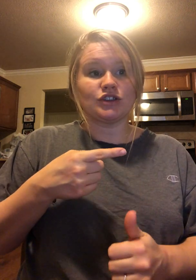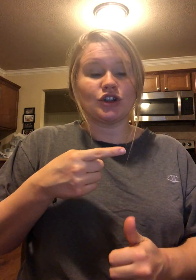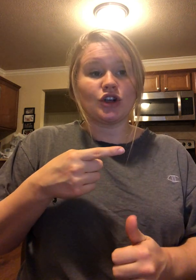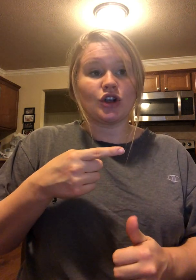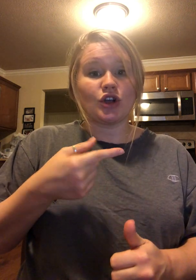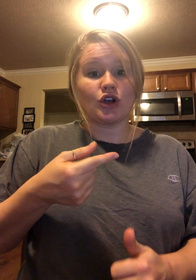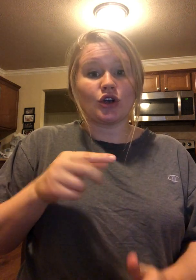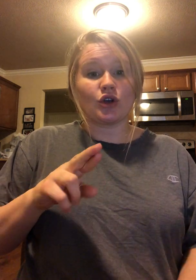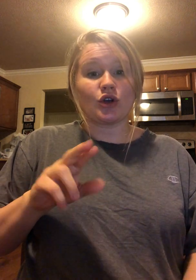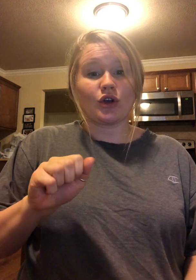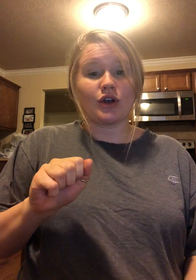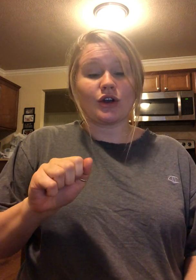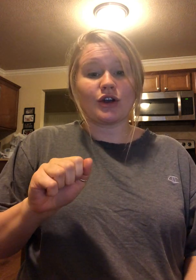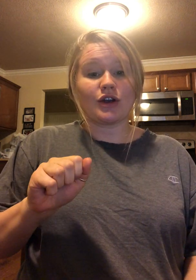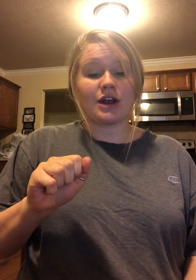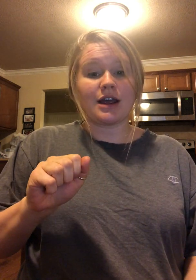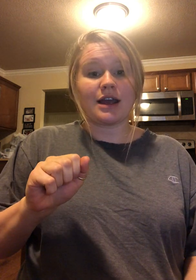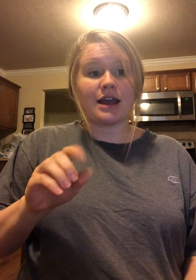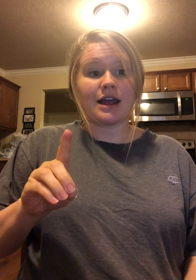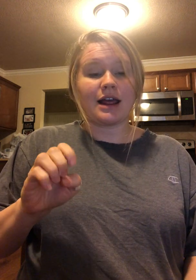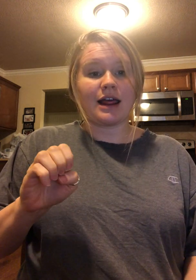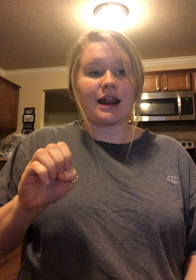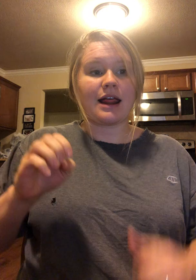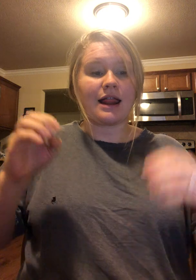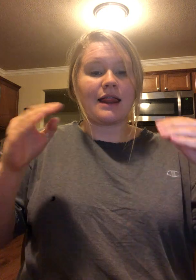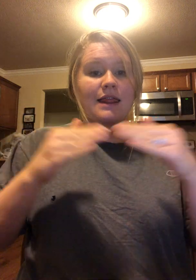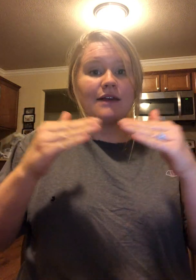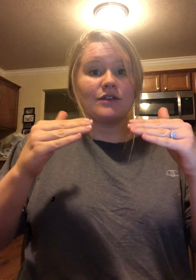of the class. It doesn't mean that the child becomes